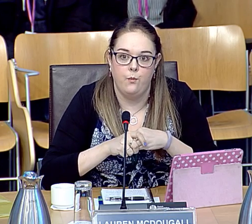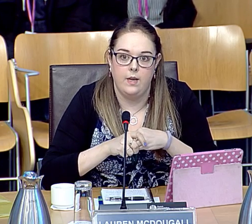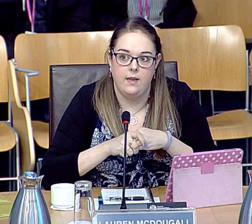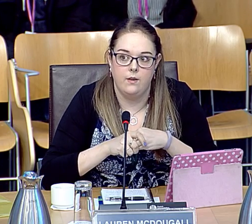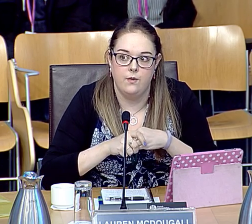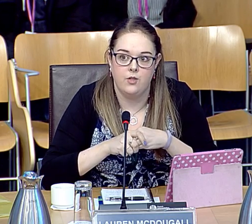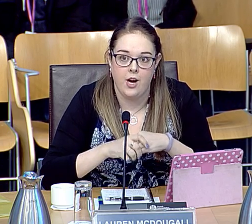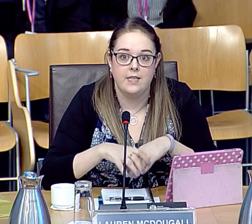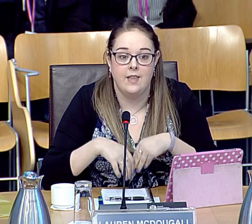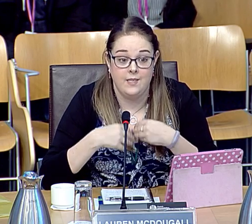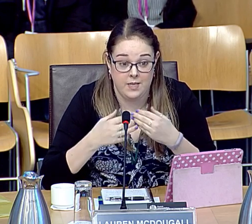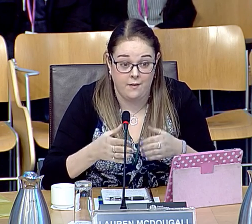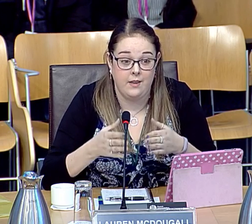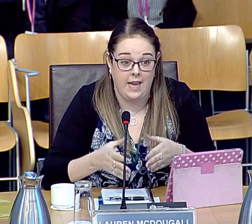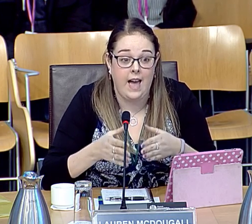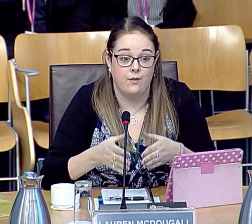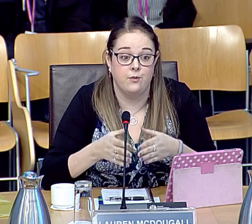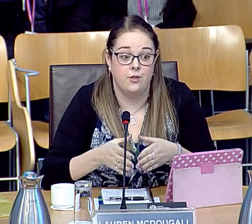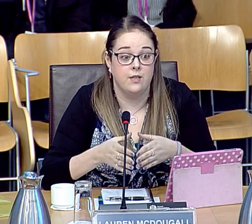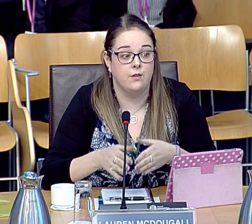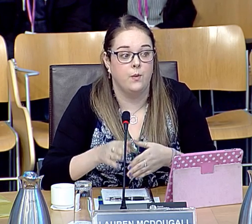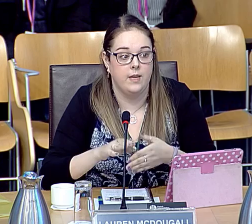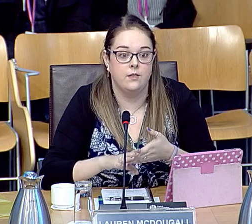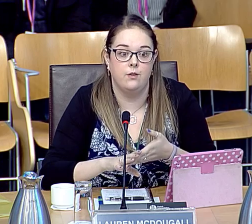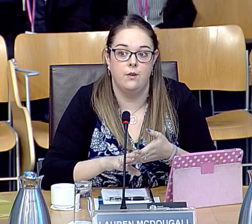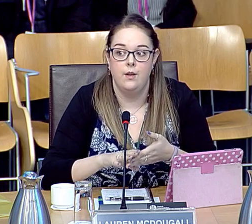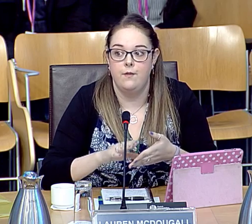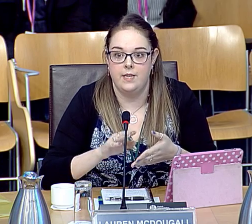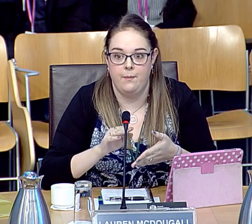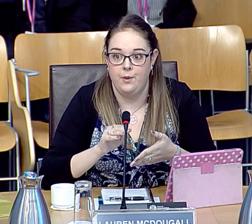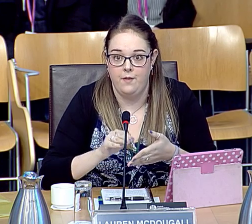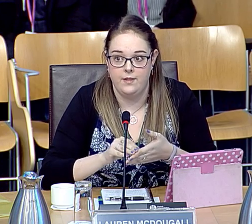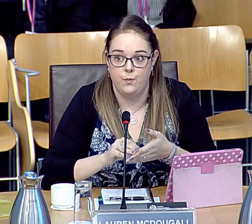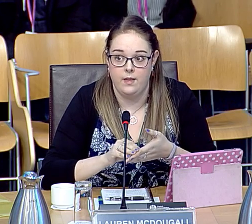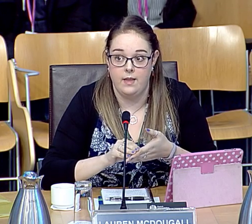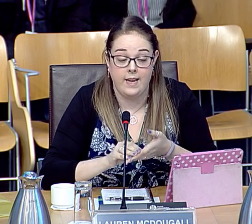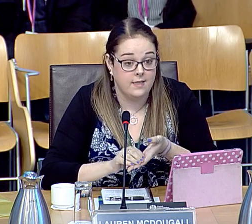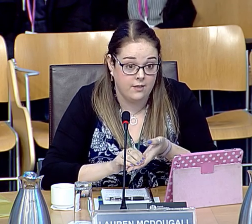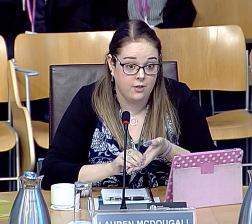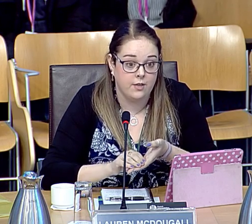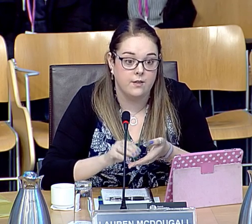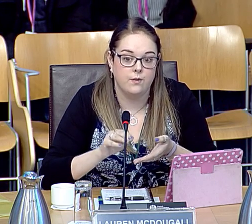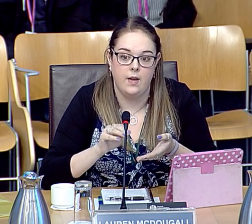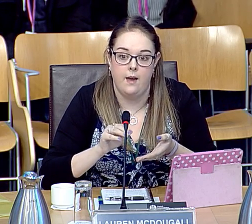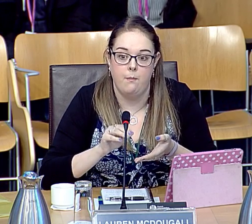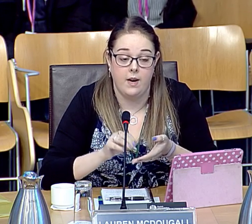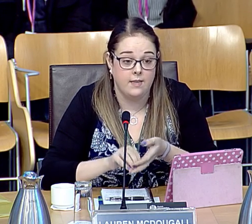we targeted that specifically at those students. So we went to, for example, events with access students, marketed it